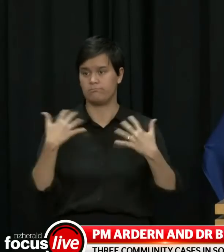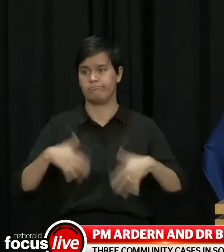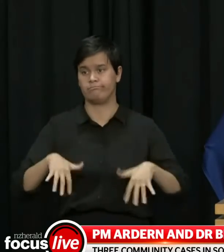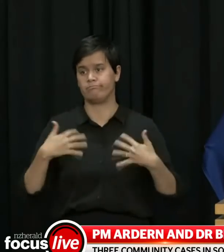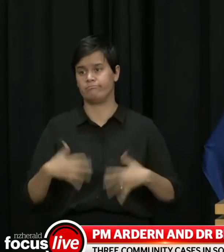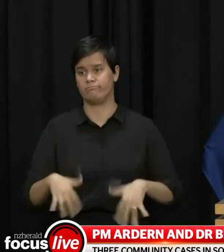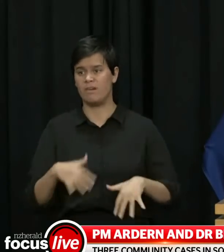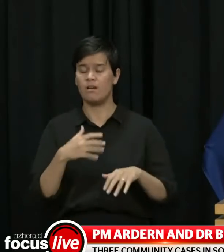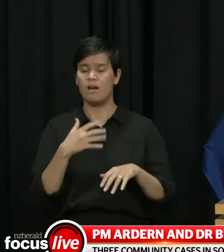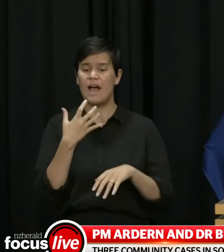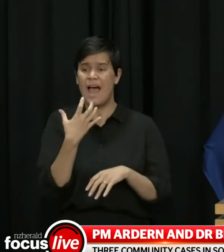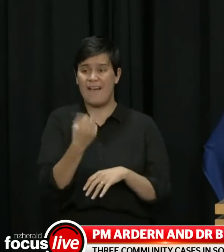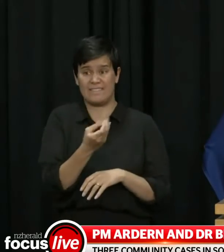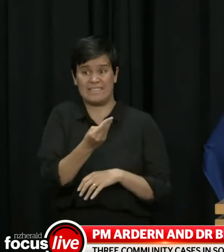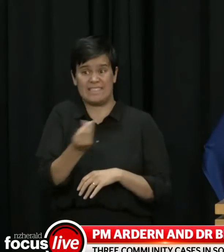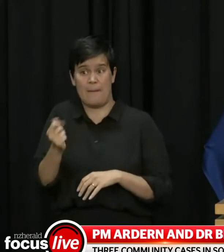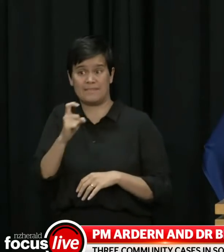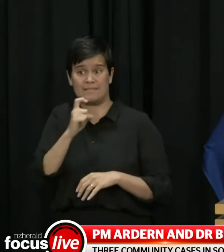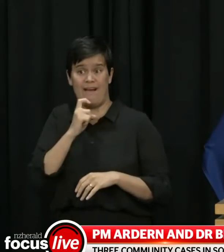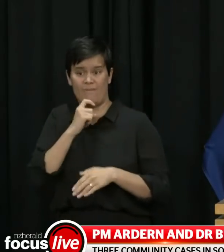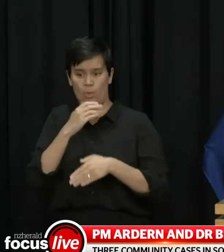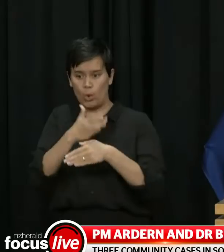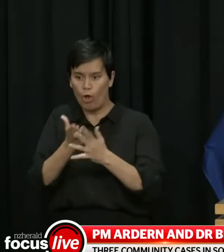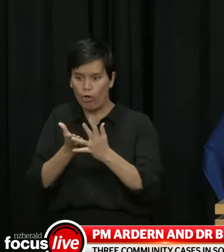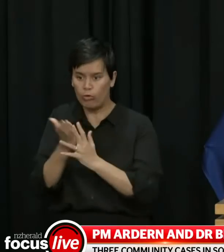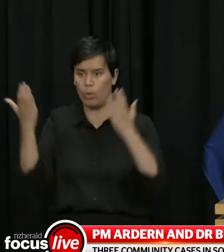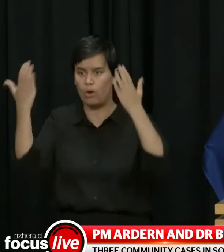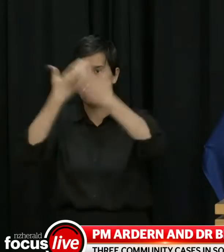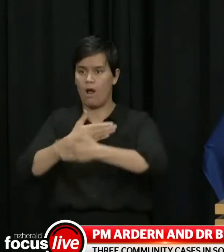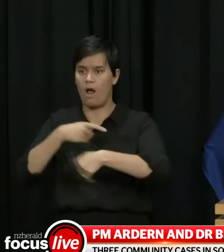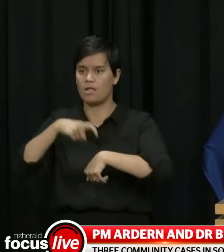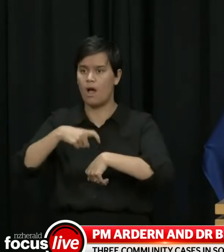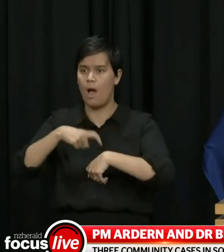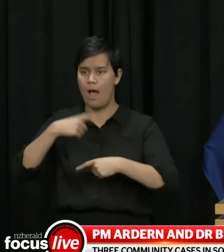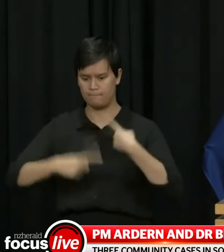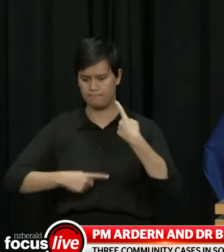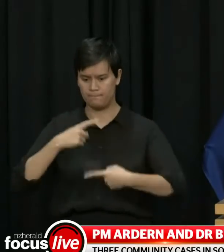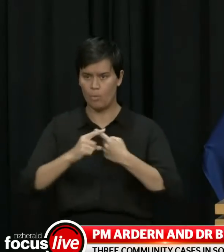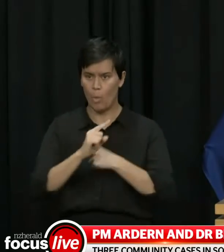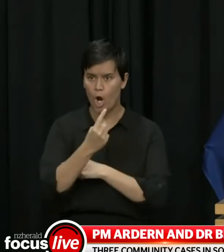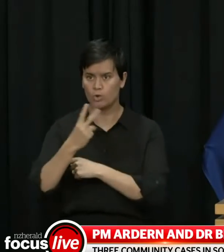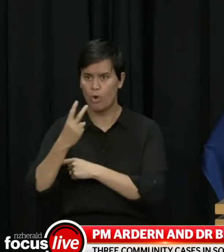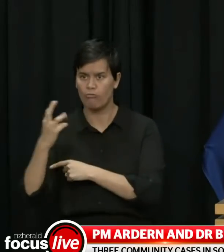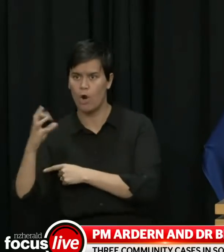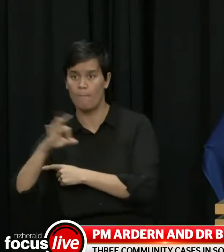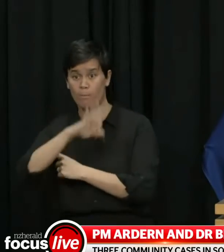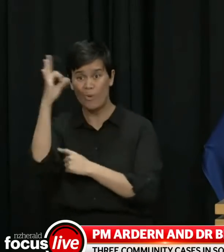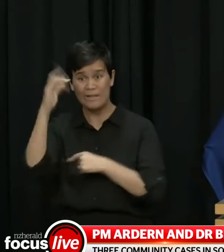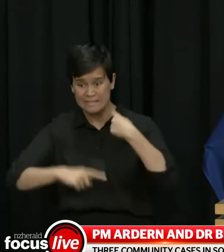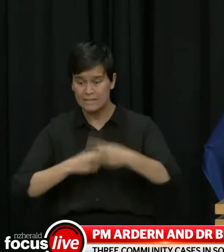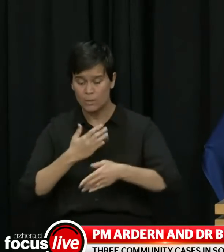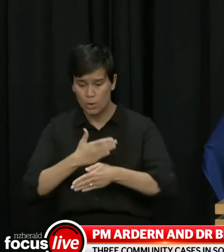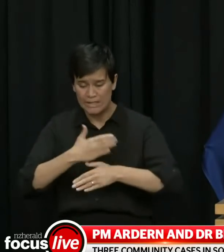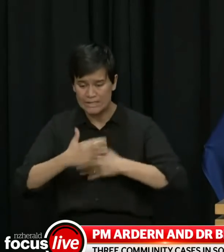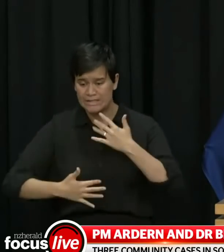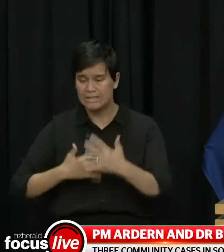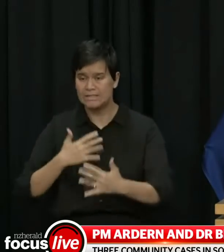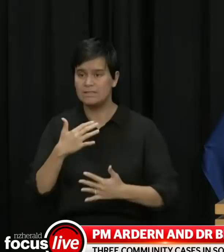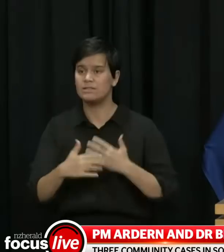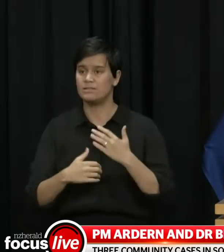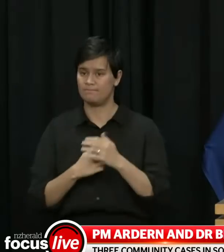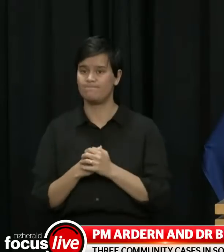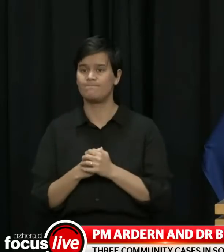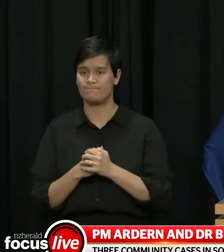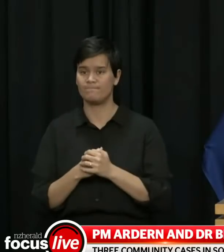elsewhere working into the night. We are going hard and early around these cases with our public health response, as we have previously, but the